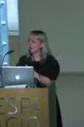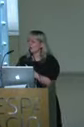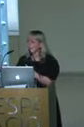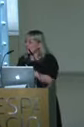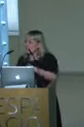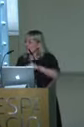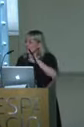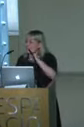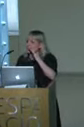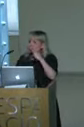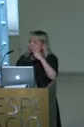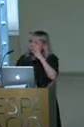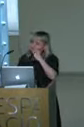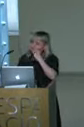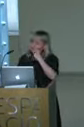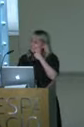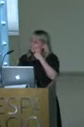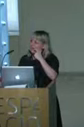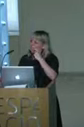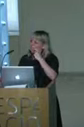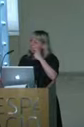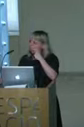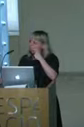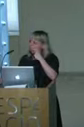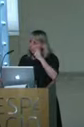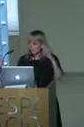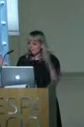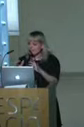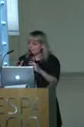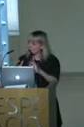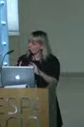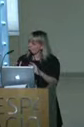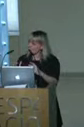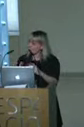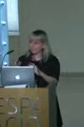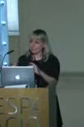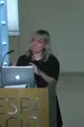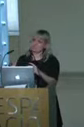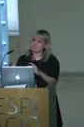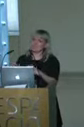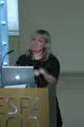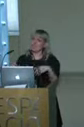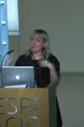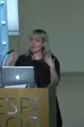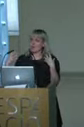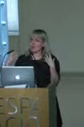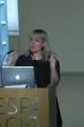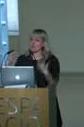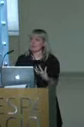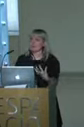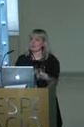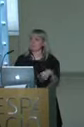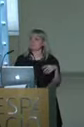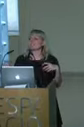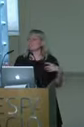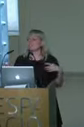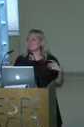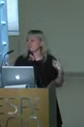common language. And that's what I'm finding the most important within a project. So for instance, if programmers